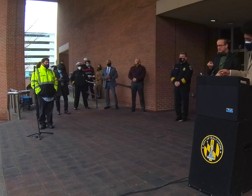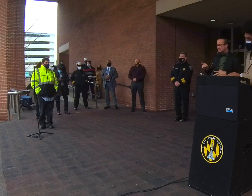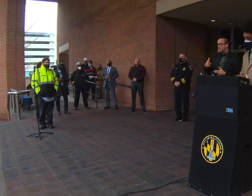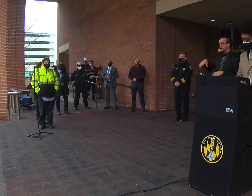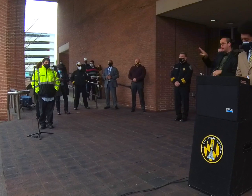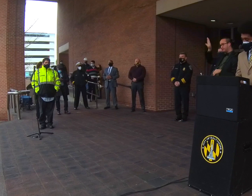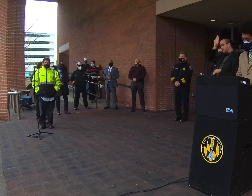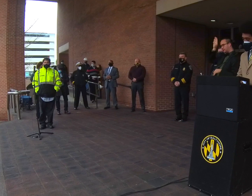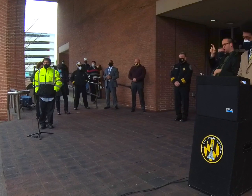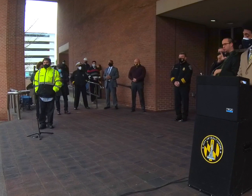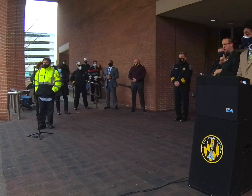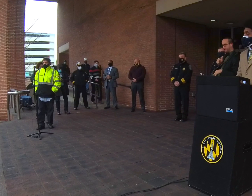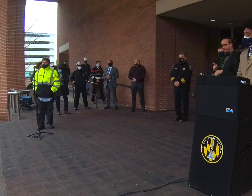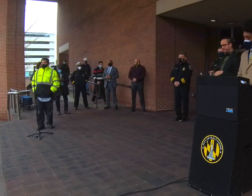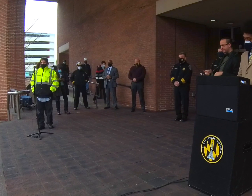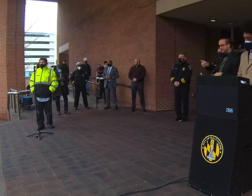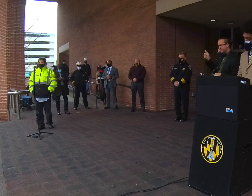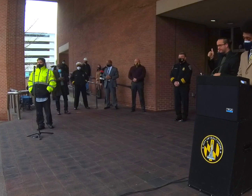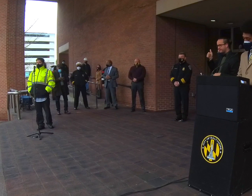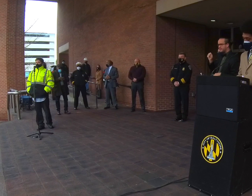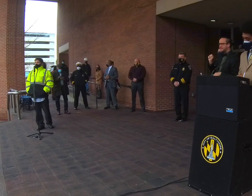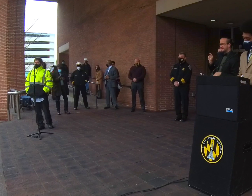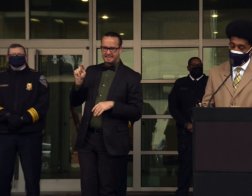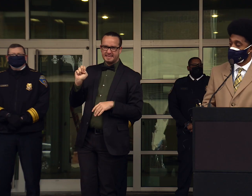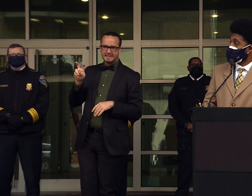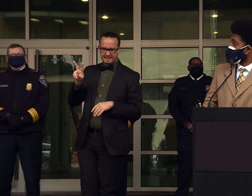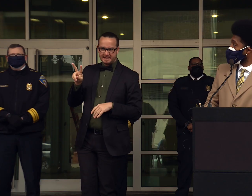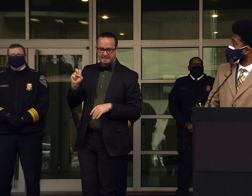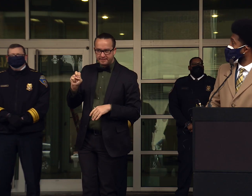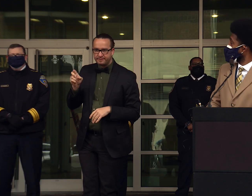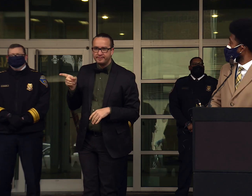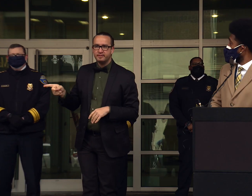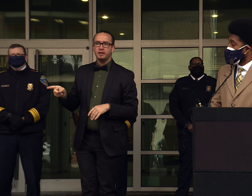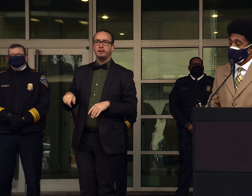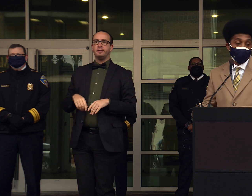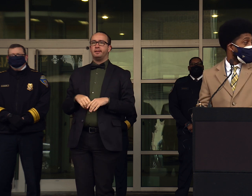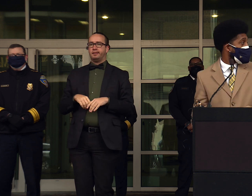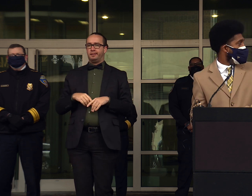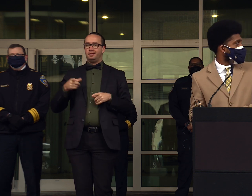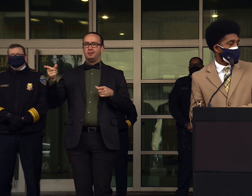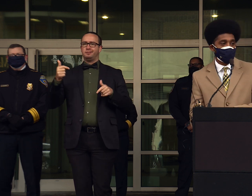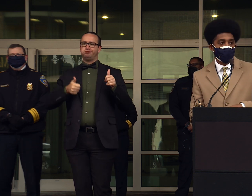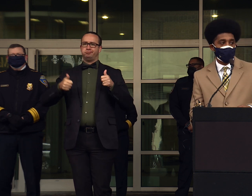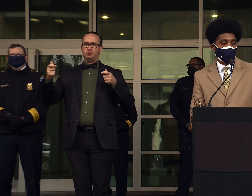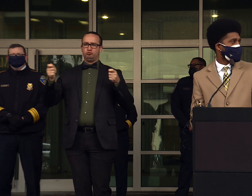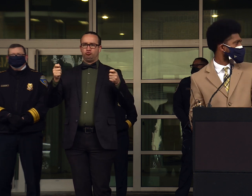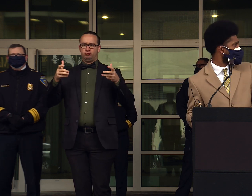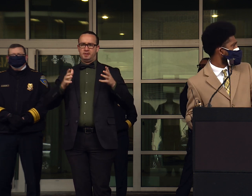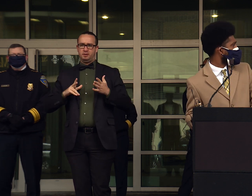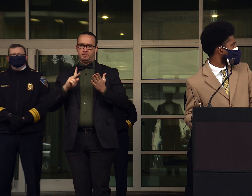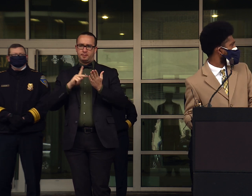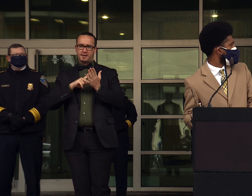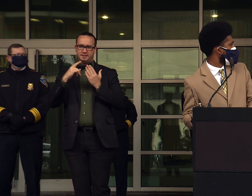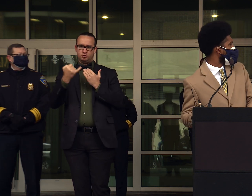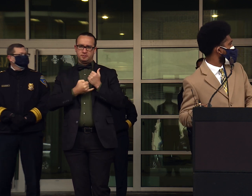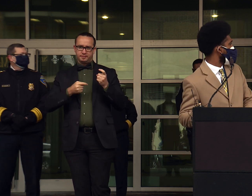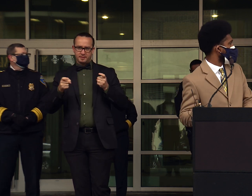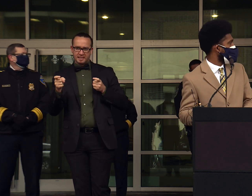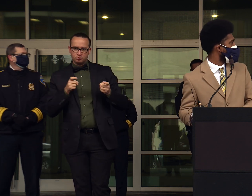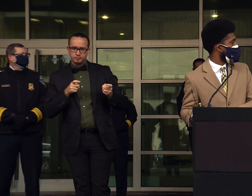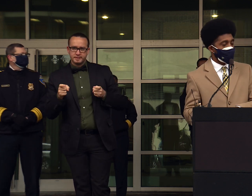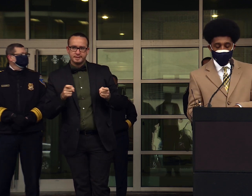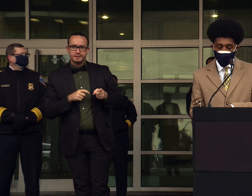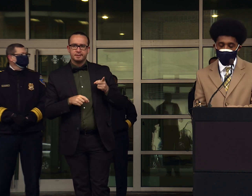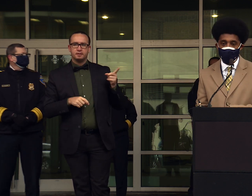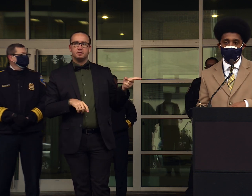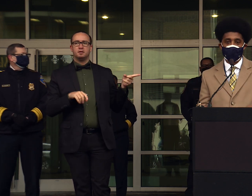there he is, Steve Strickland, the Director of the Mayor's Office of Project Management, and Shantae Jackson. Shantae's here?